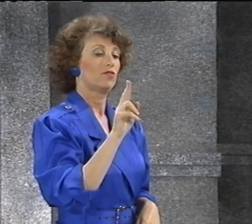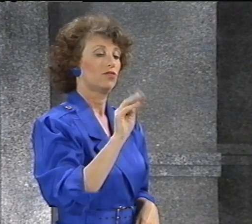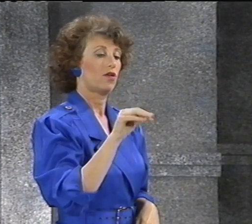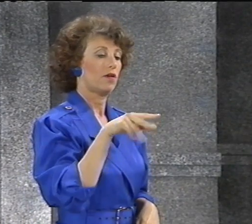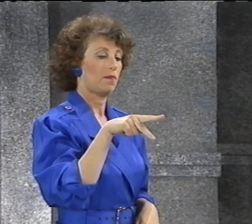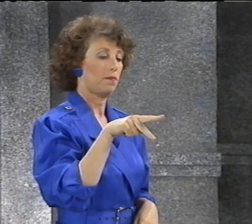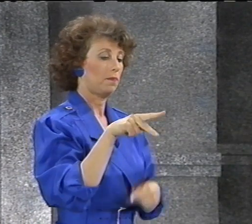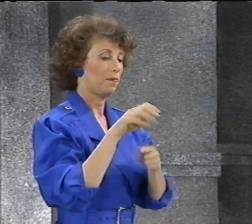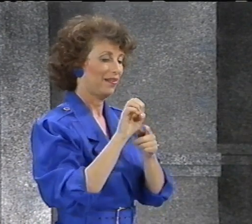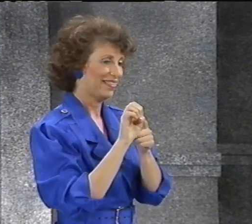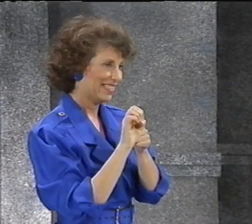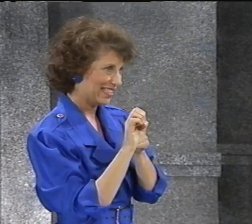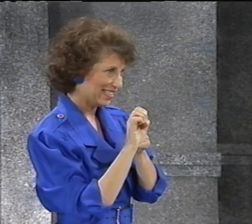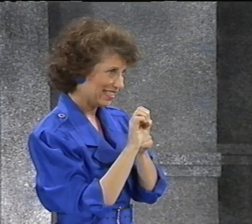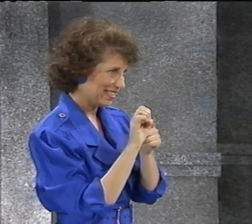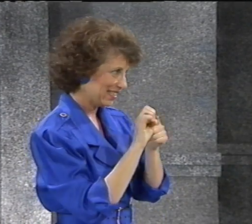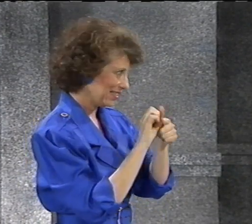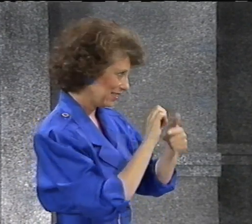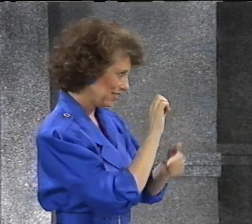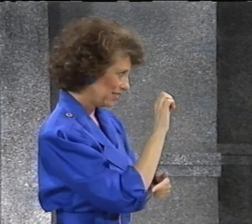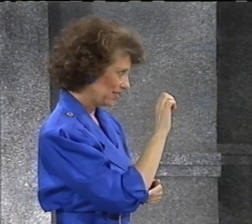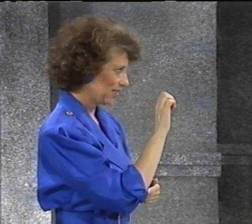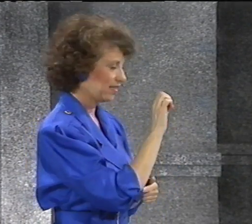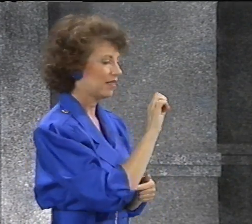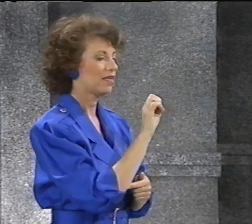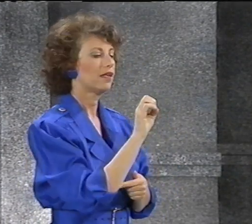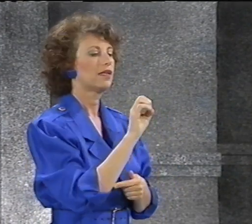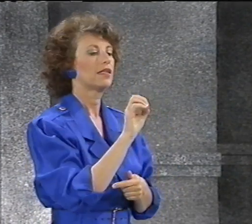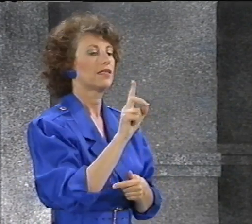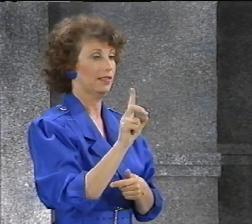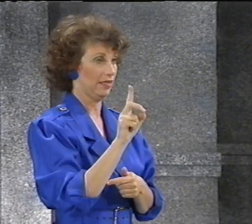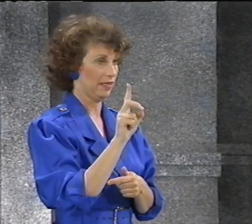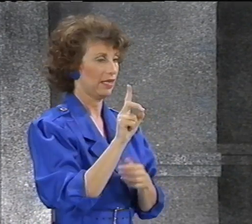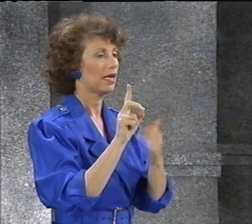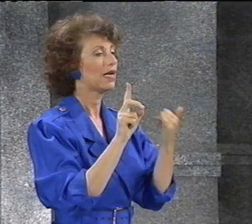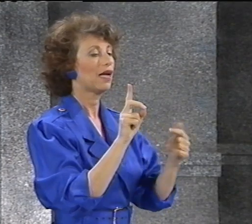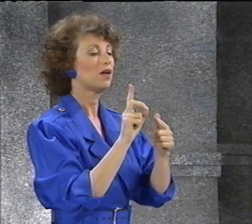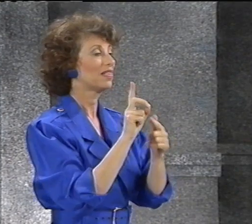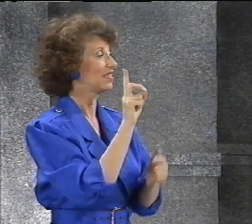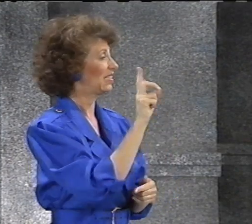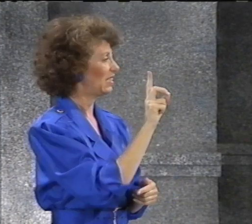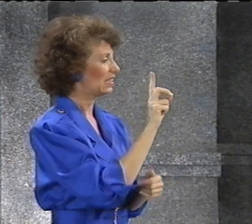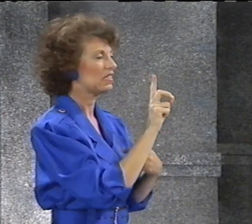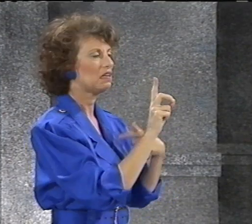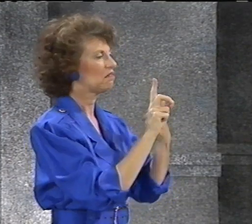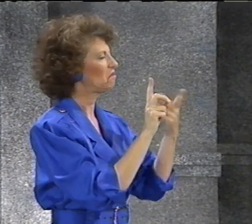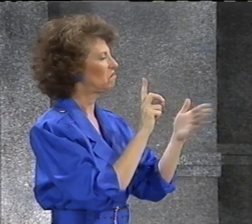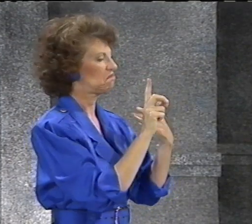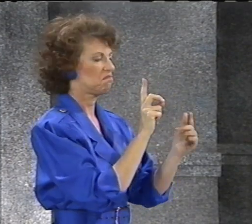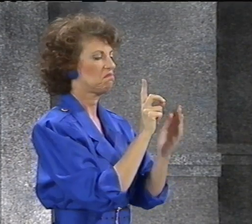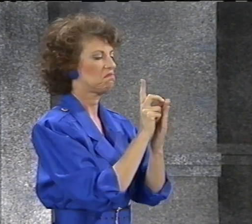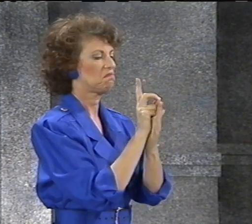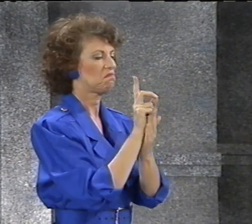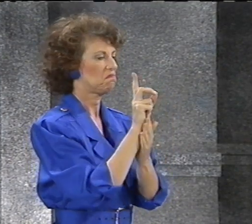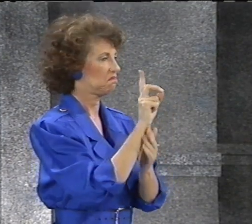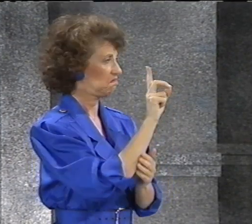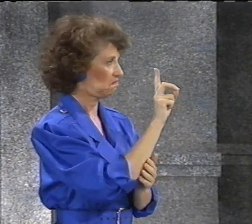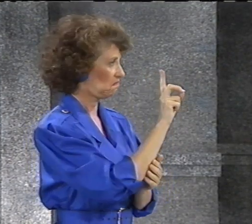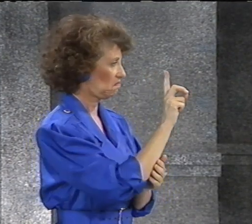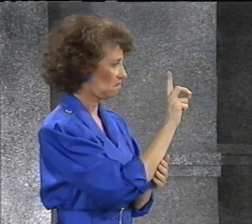Now for the E. Remember, we need a full E. Then for the letter D, it doesn't matter whether you have